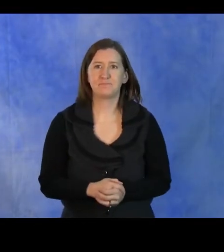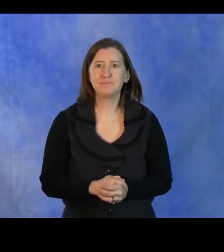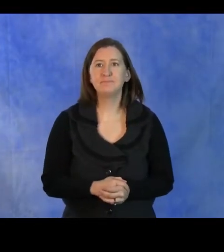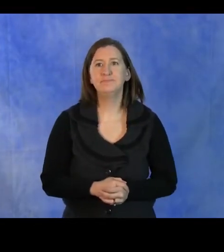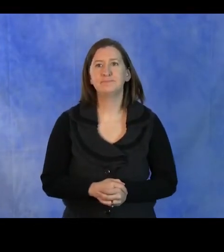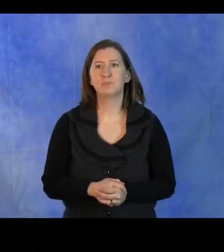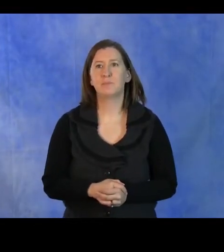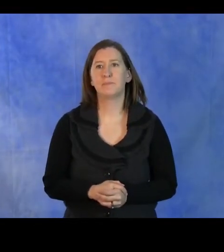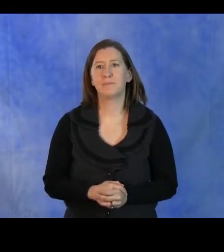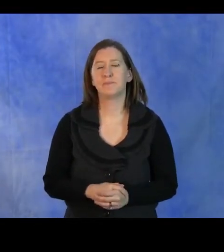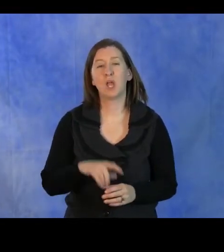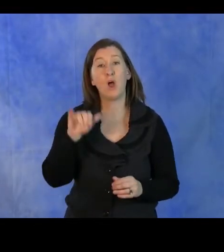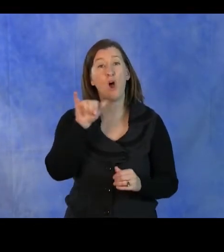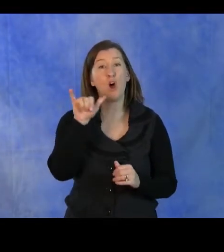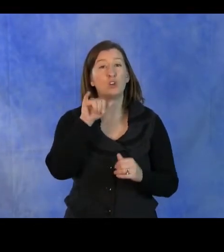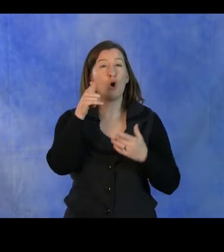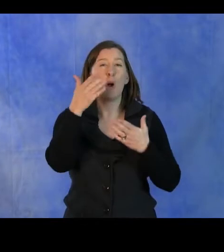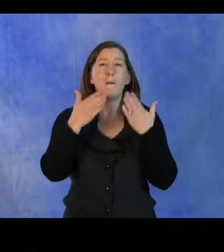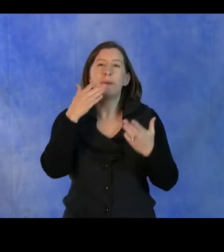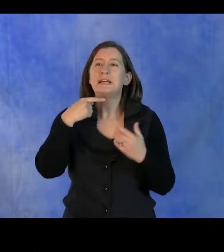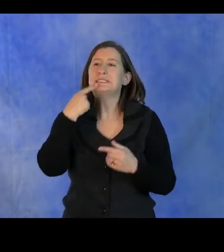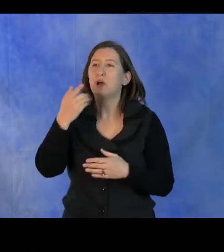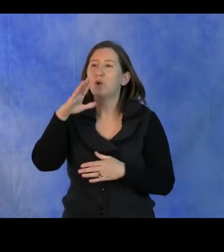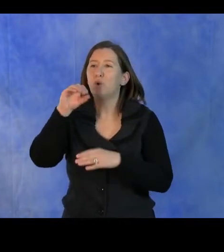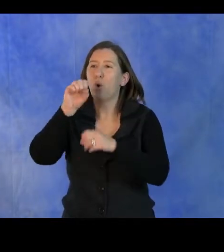different location.